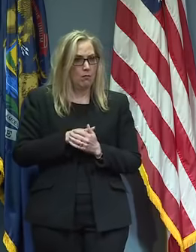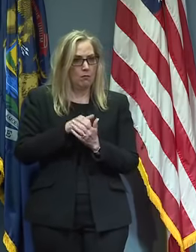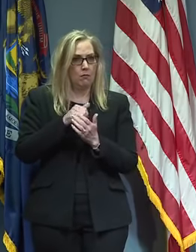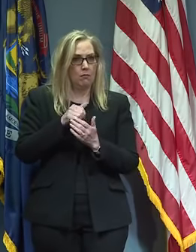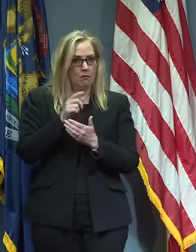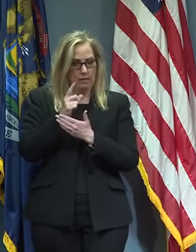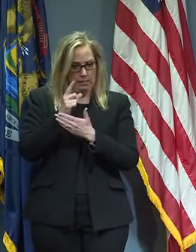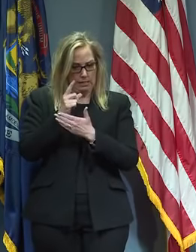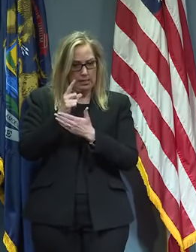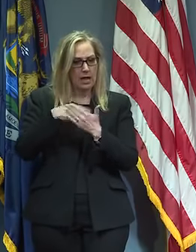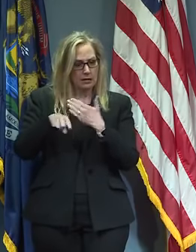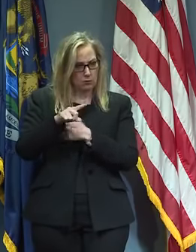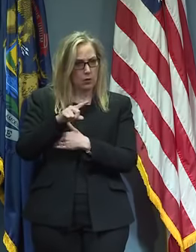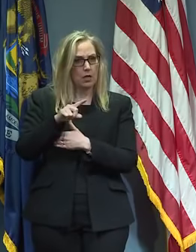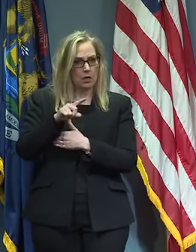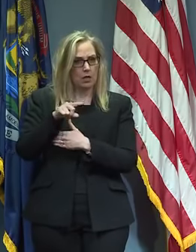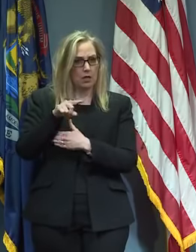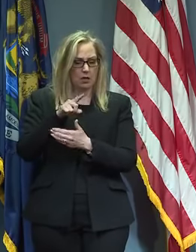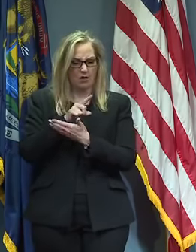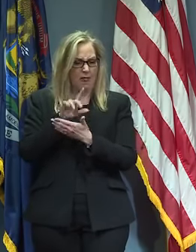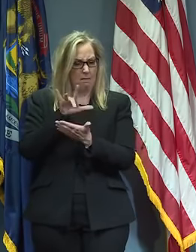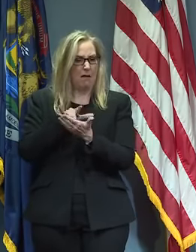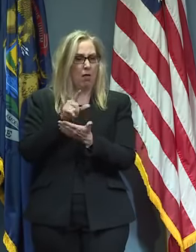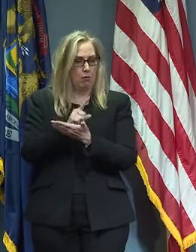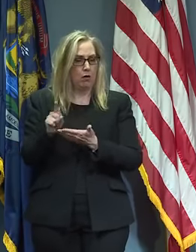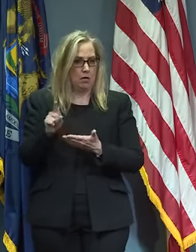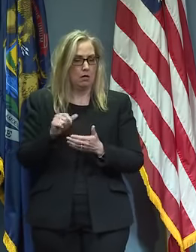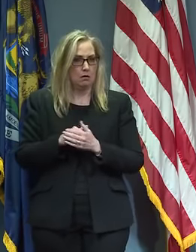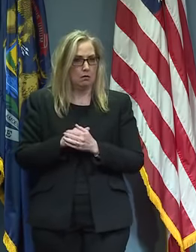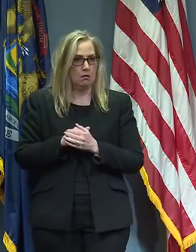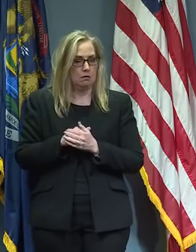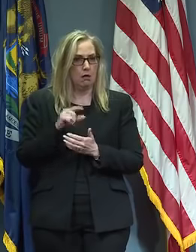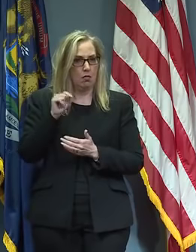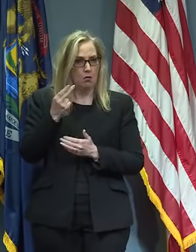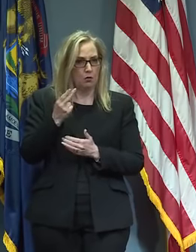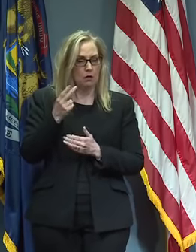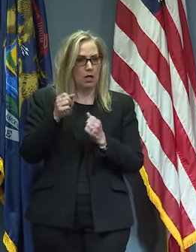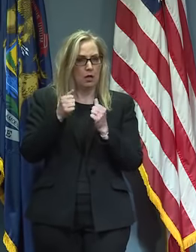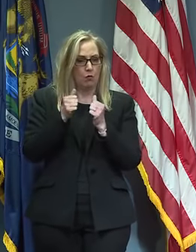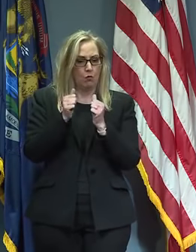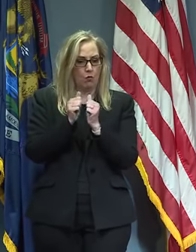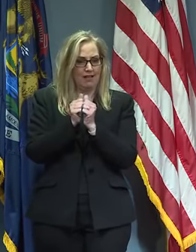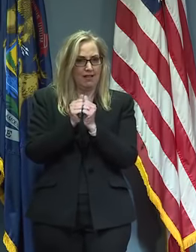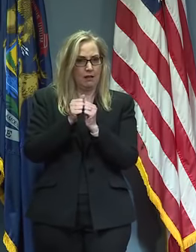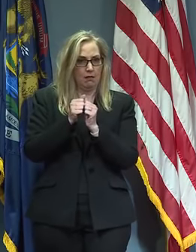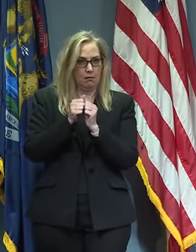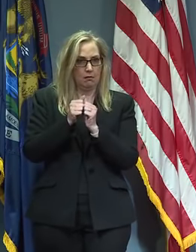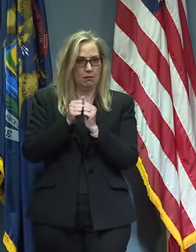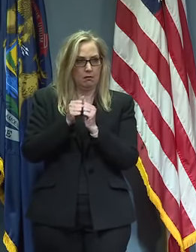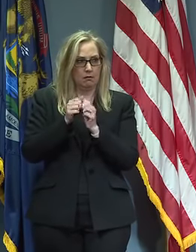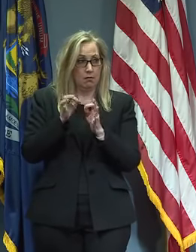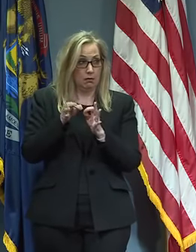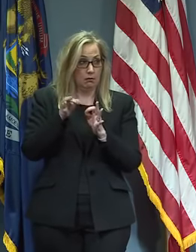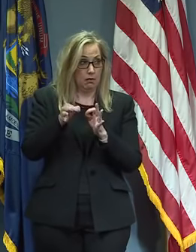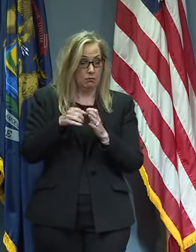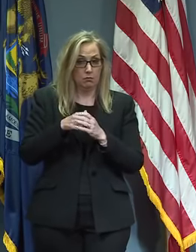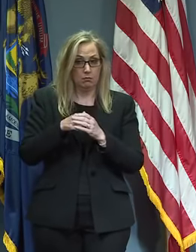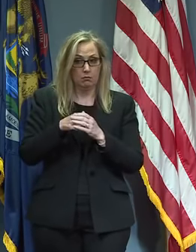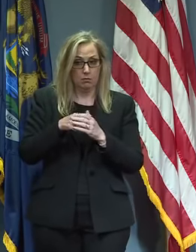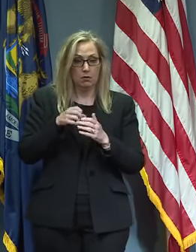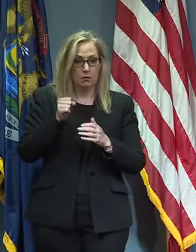week. And you have Thursday with the extension, I'm guessing, that you're looking for the state of